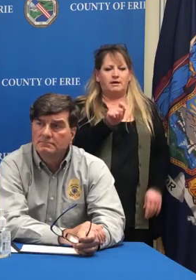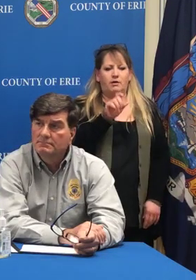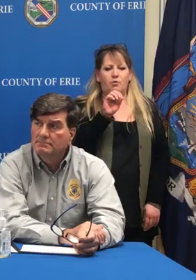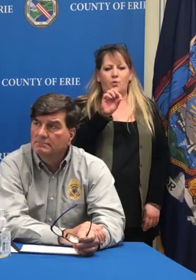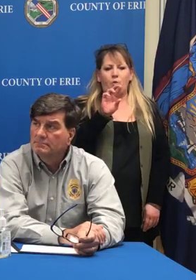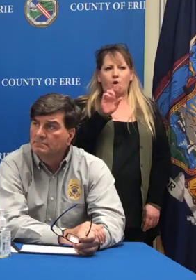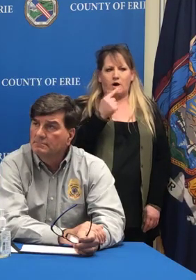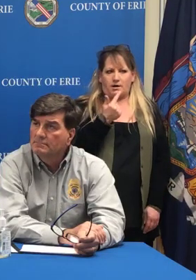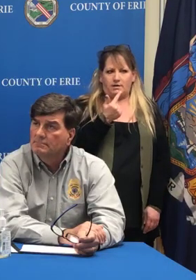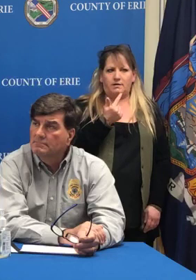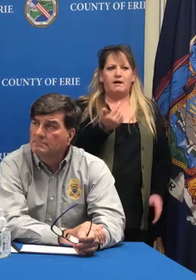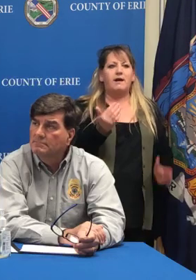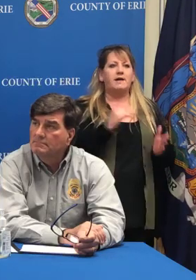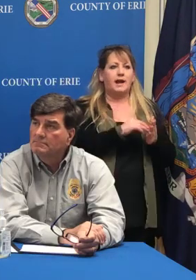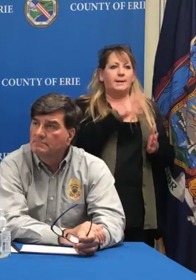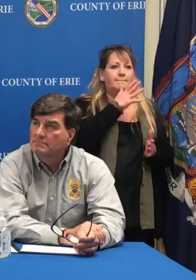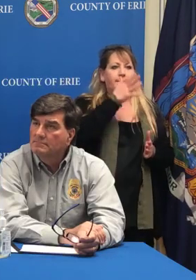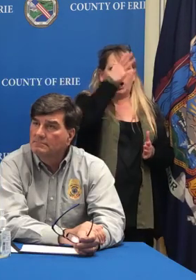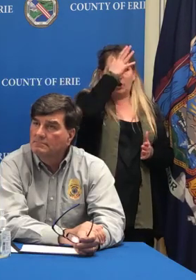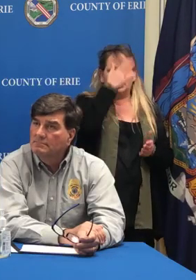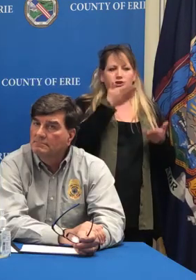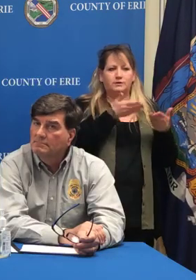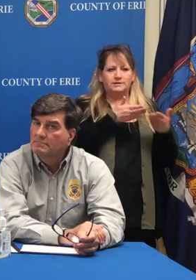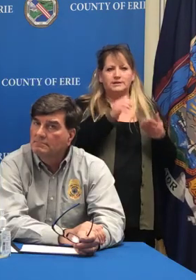parentservices@wnychildren.org. Once again, that's